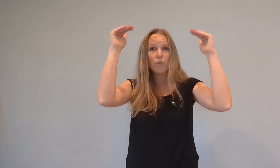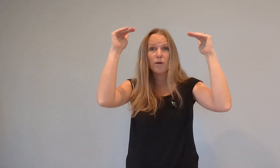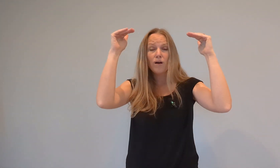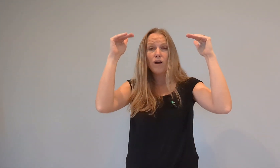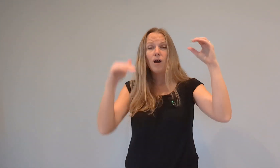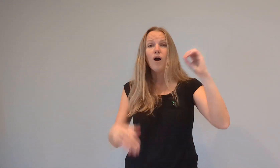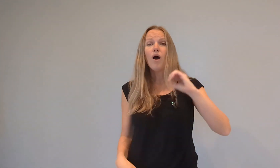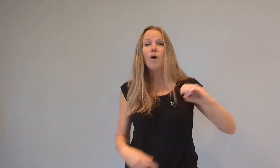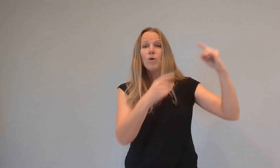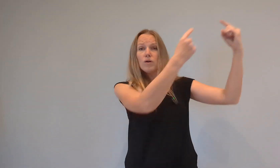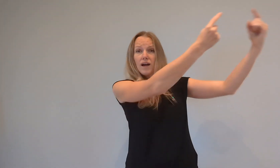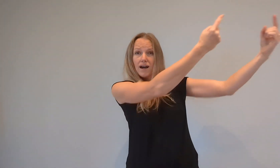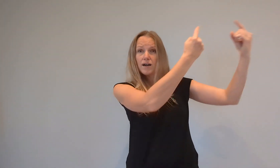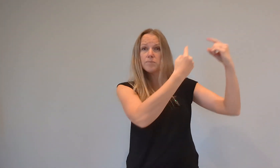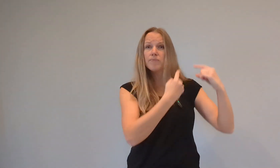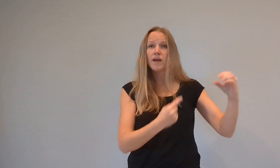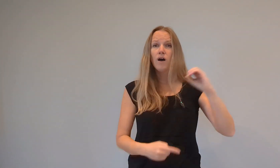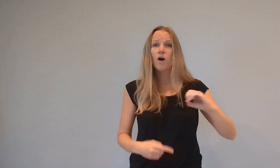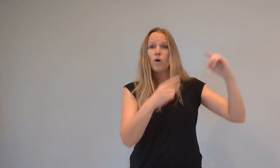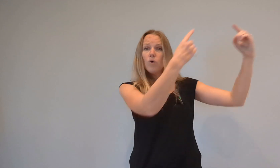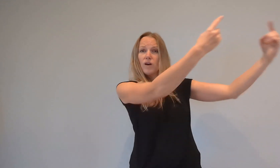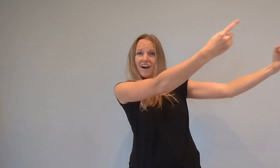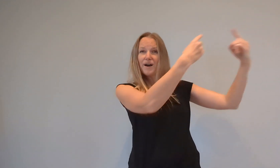hope. Oh, come,